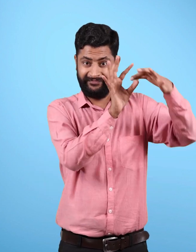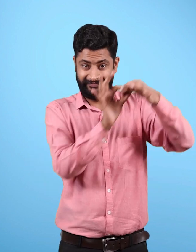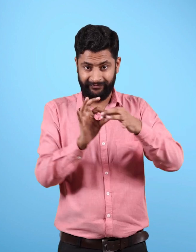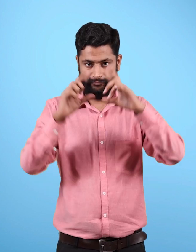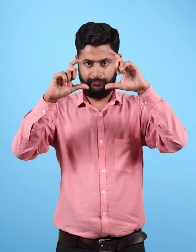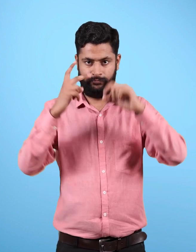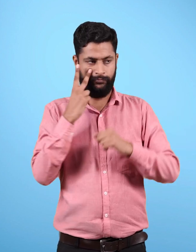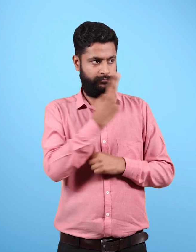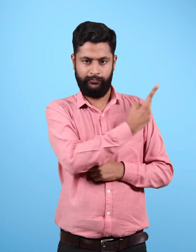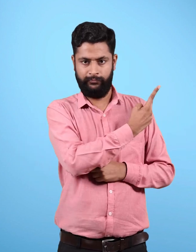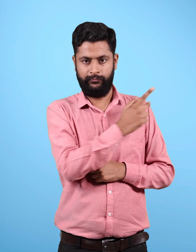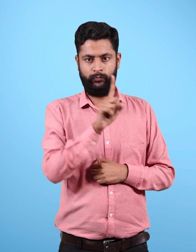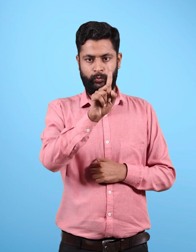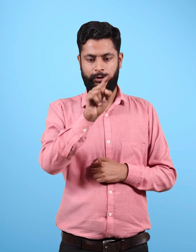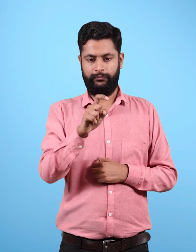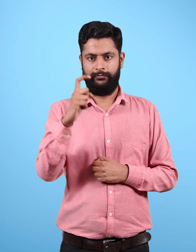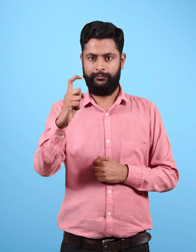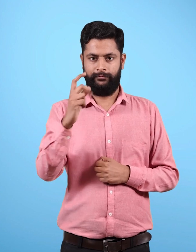As shown in Figure 1.7.